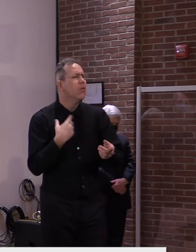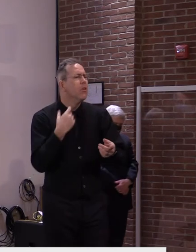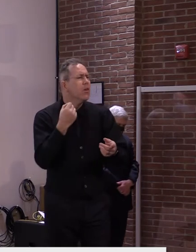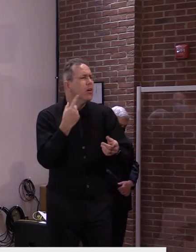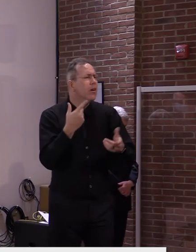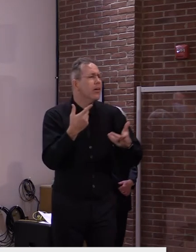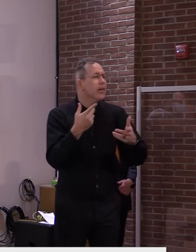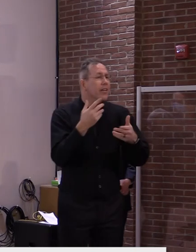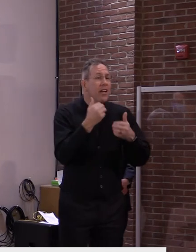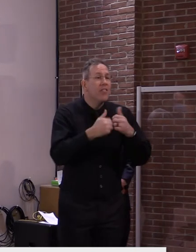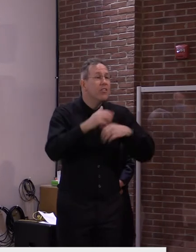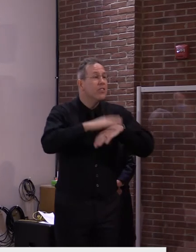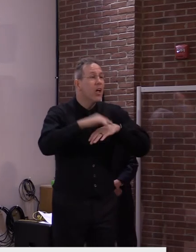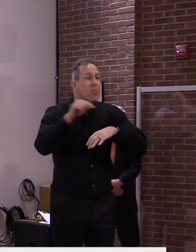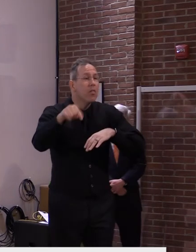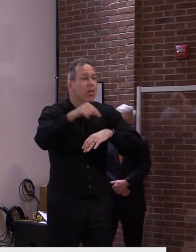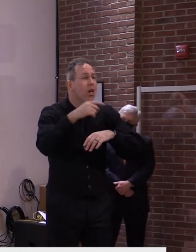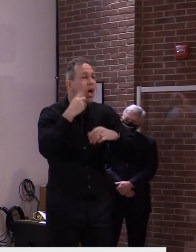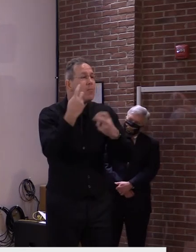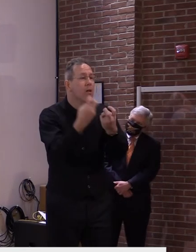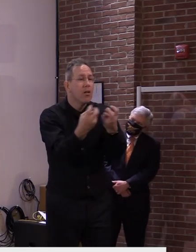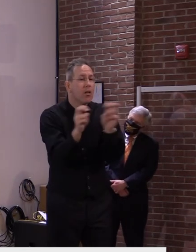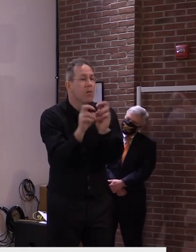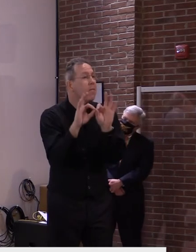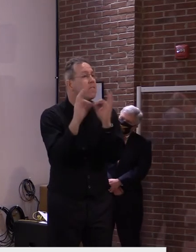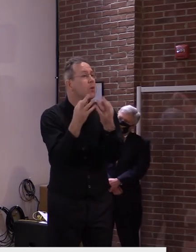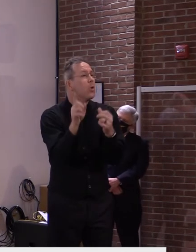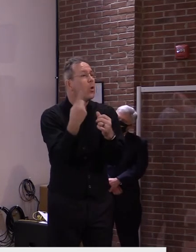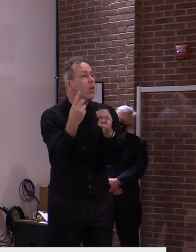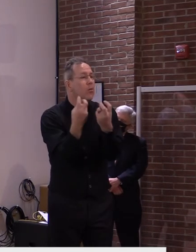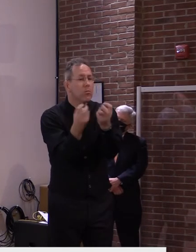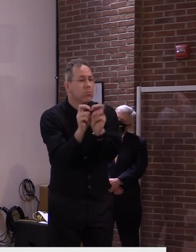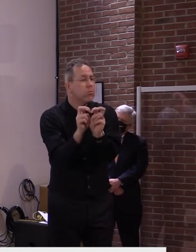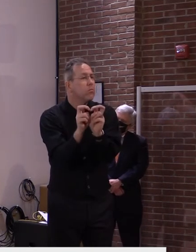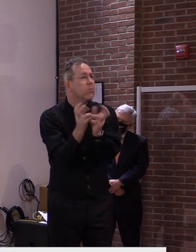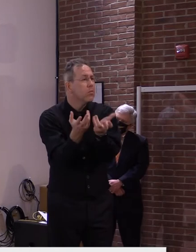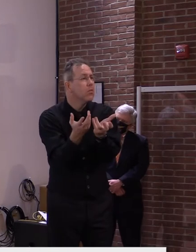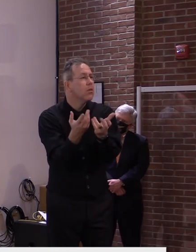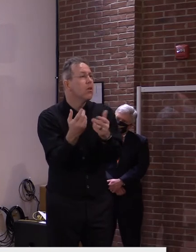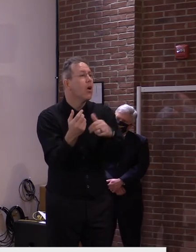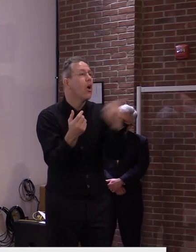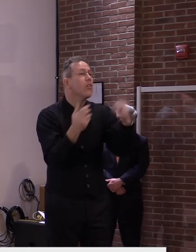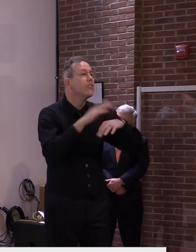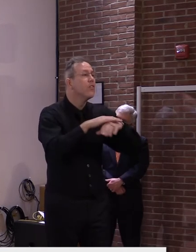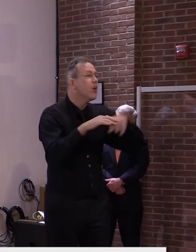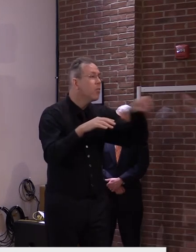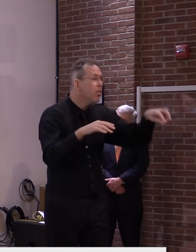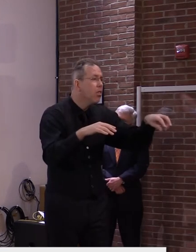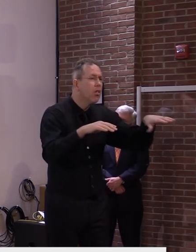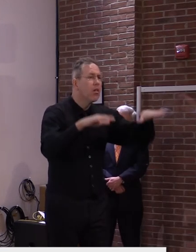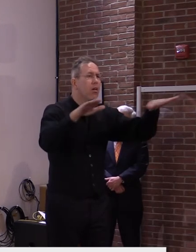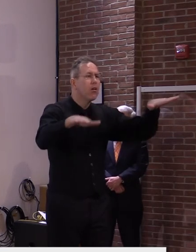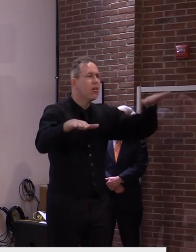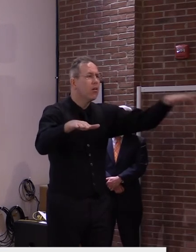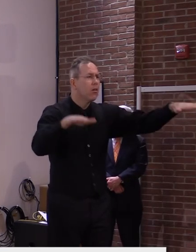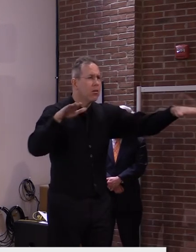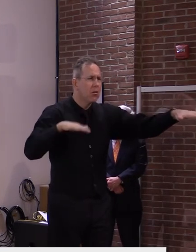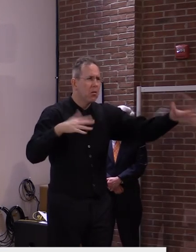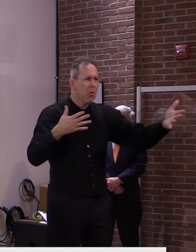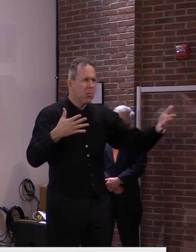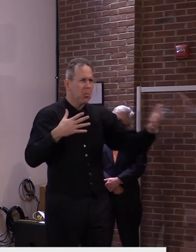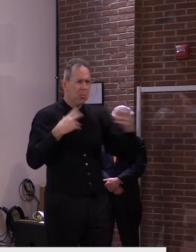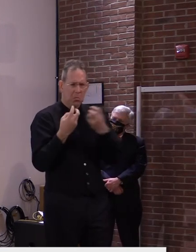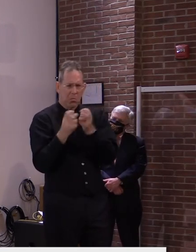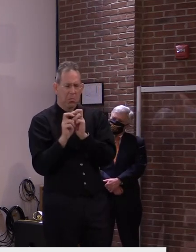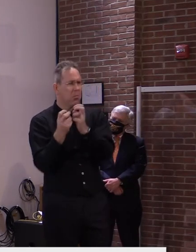same family. We have a number of restrictions in place, so we don't believe that is the problem, and that would help in any way